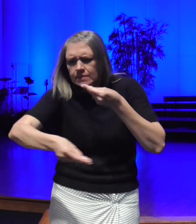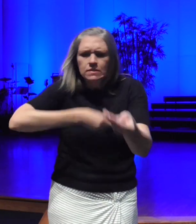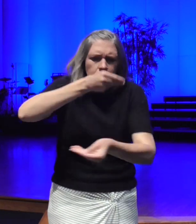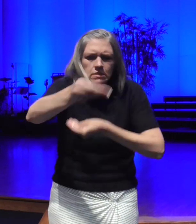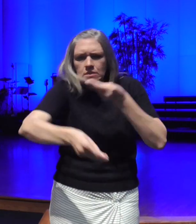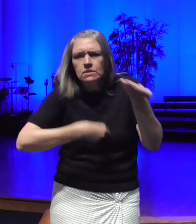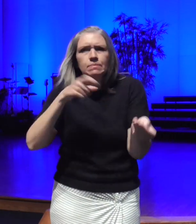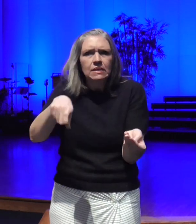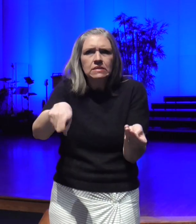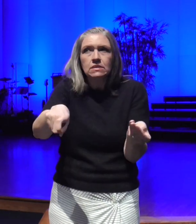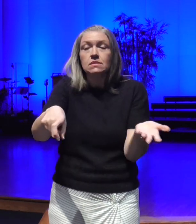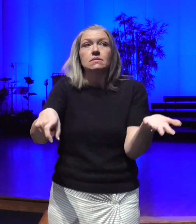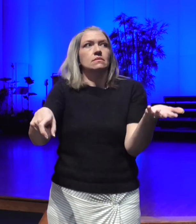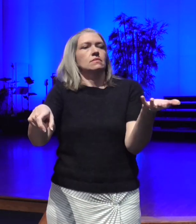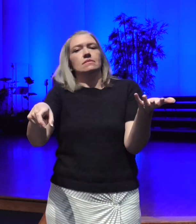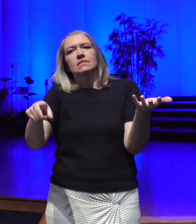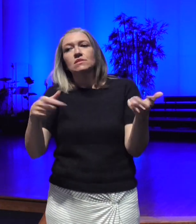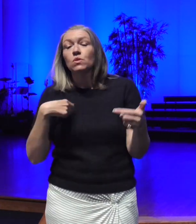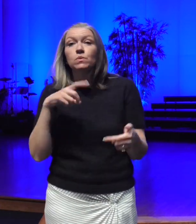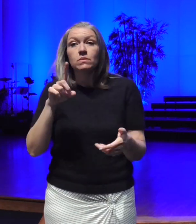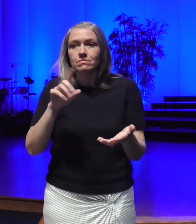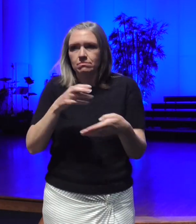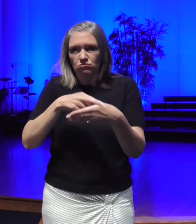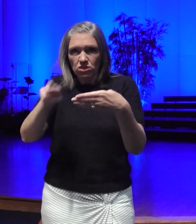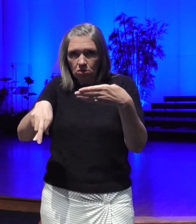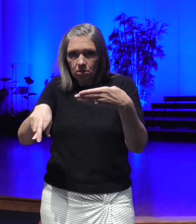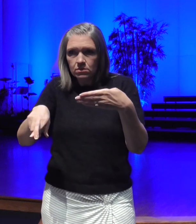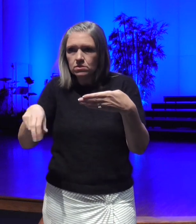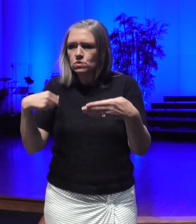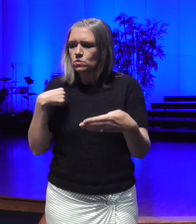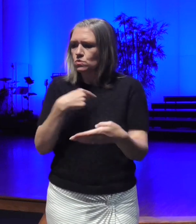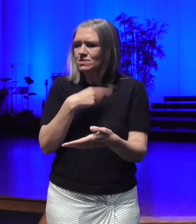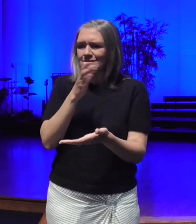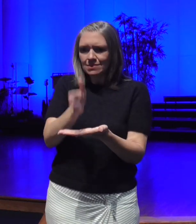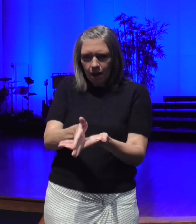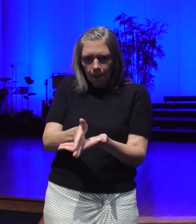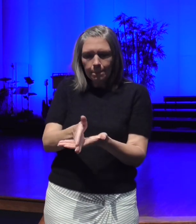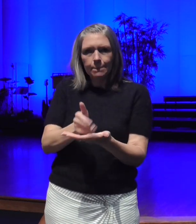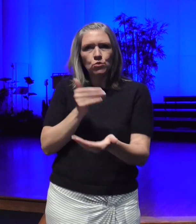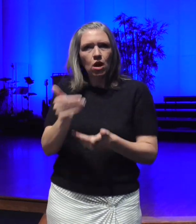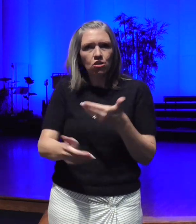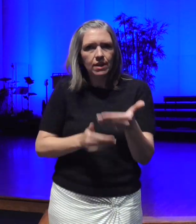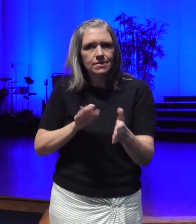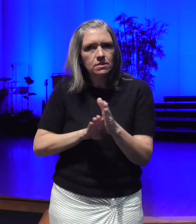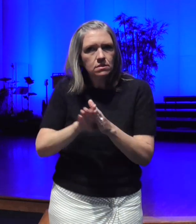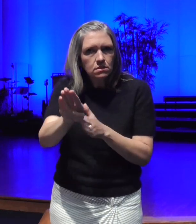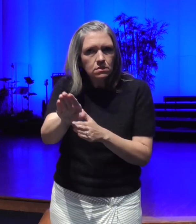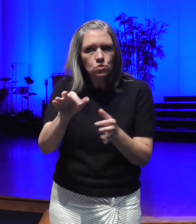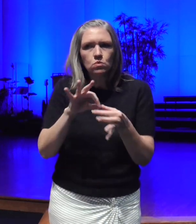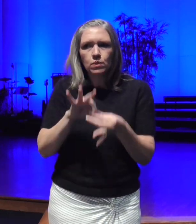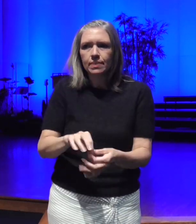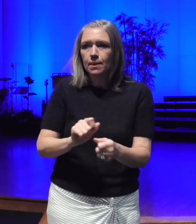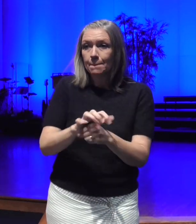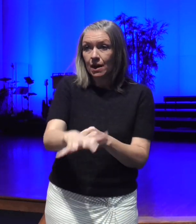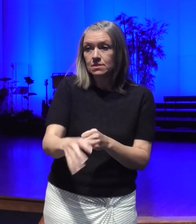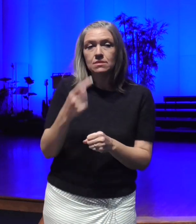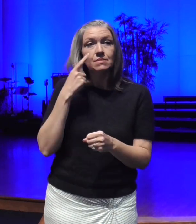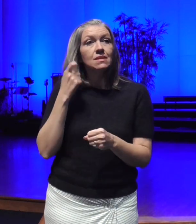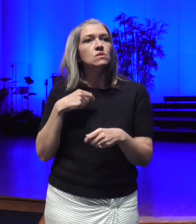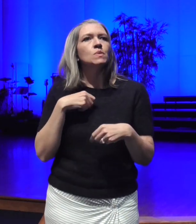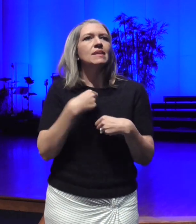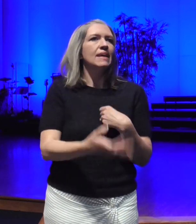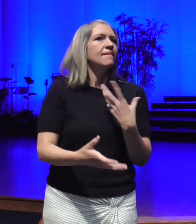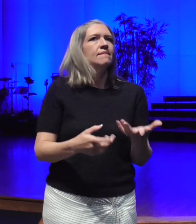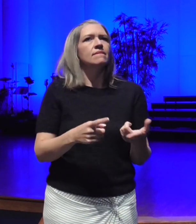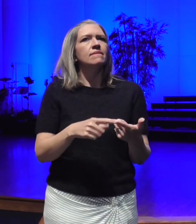got to give. And so what we do is we stop our progress around abundance because we give